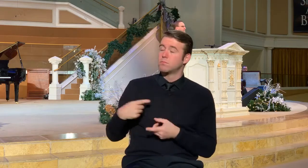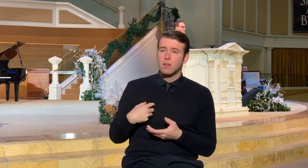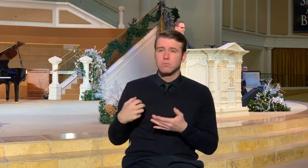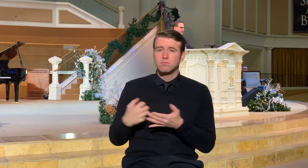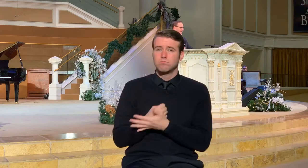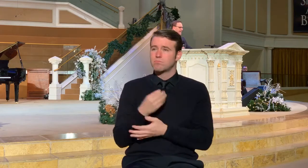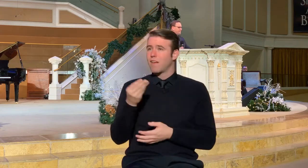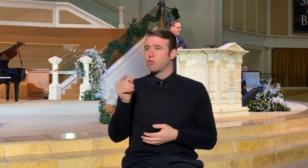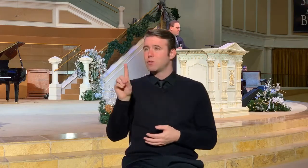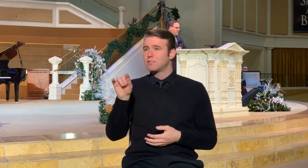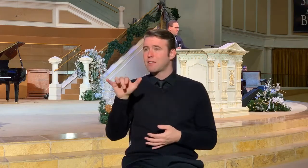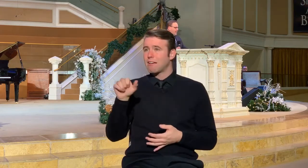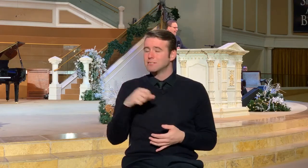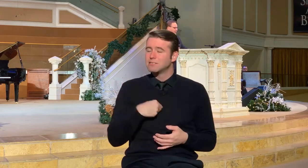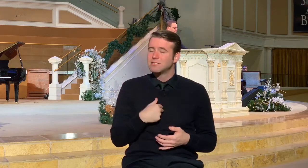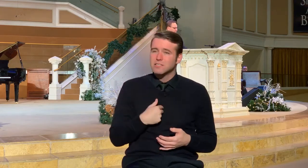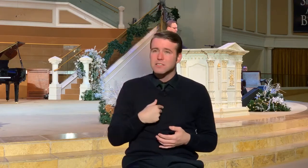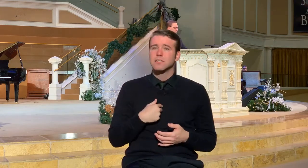of days of staying